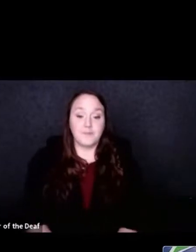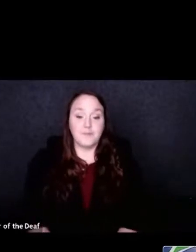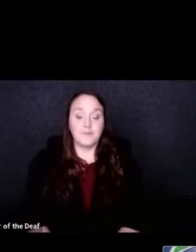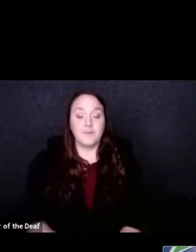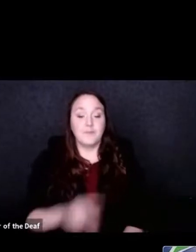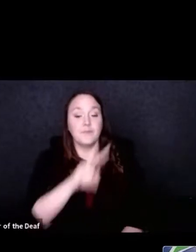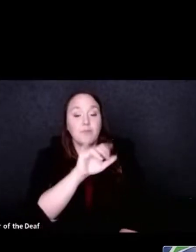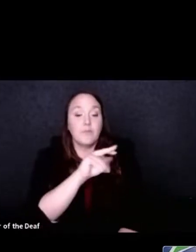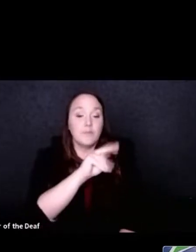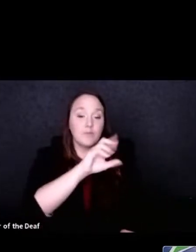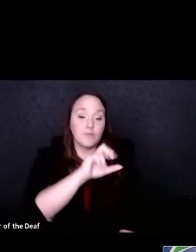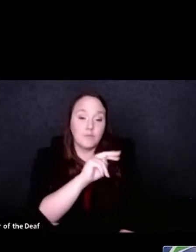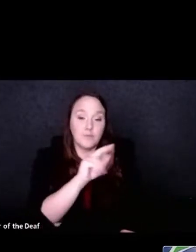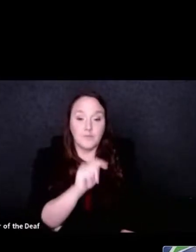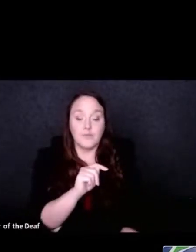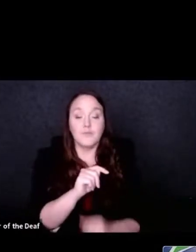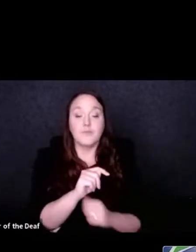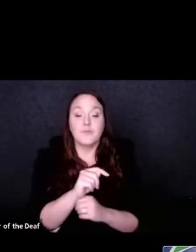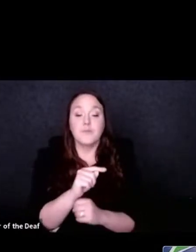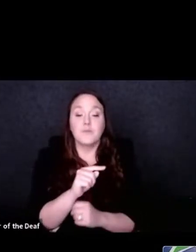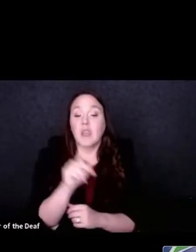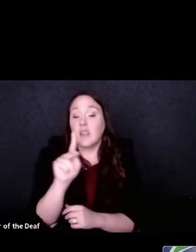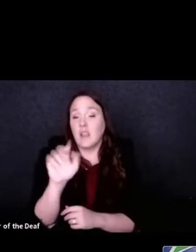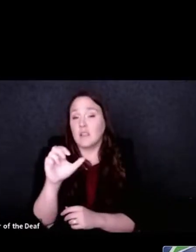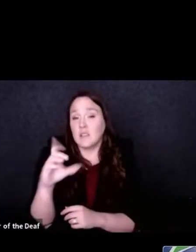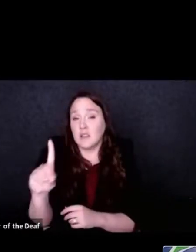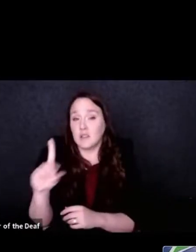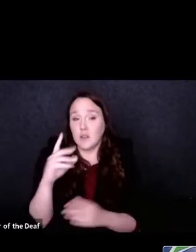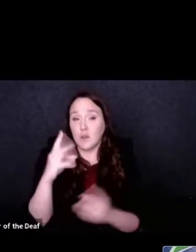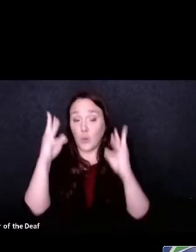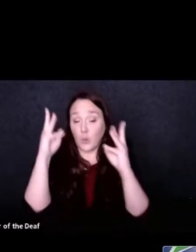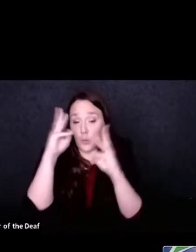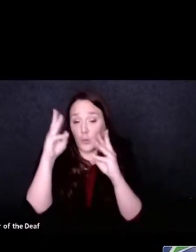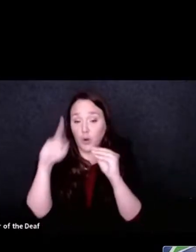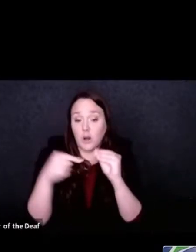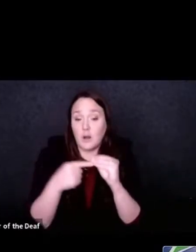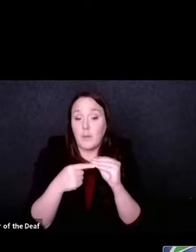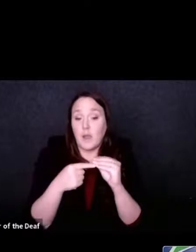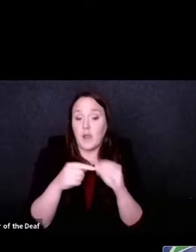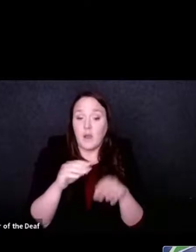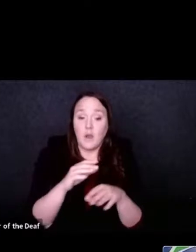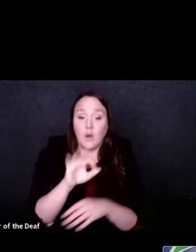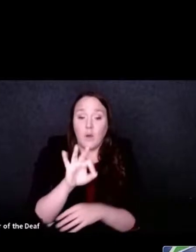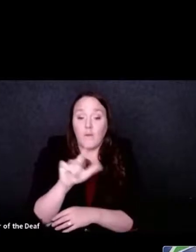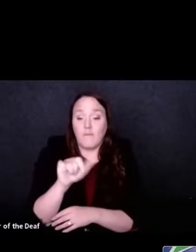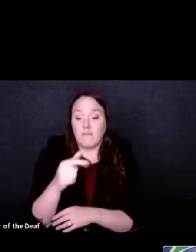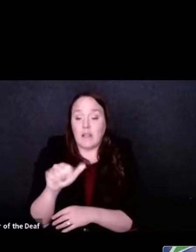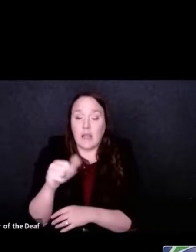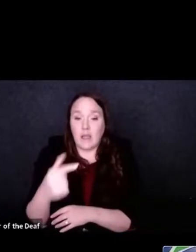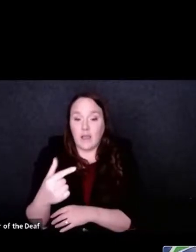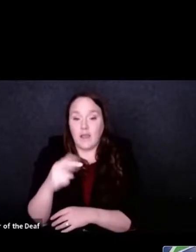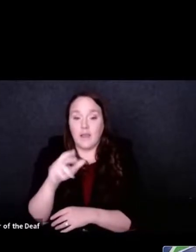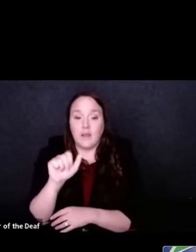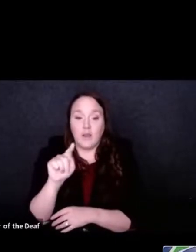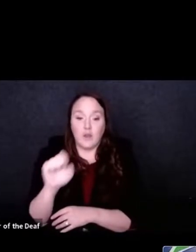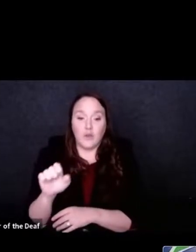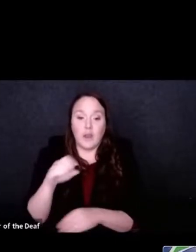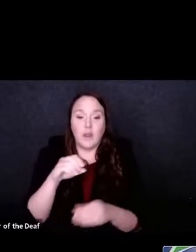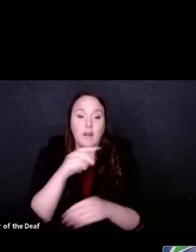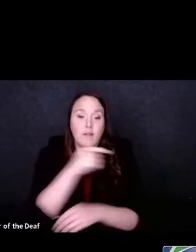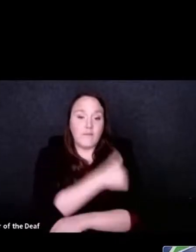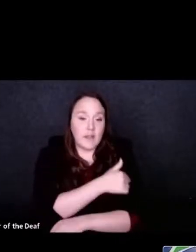Okay, Vincent from Knox News. Is KCHD worried at all about flagging rates of vaccination in surrounding